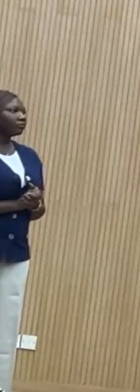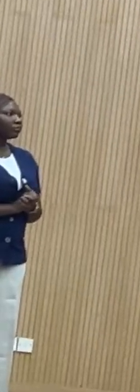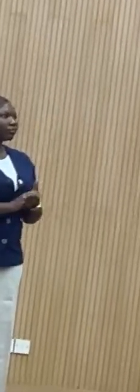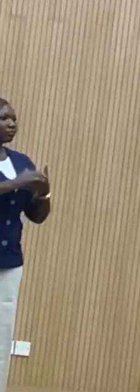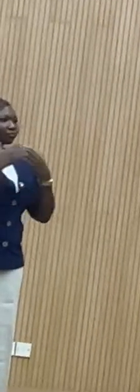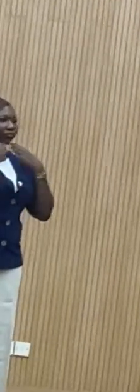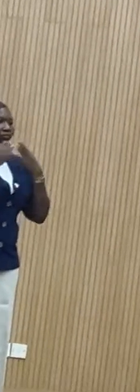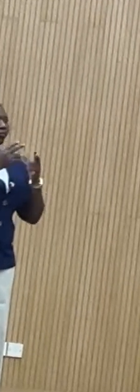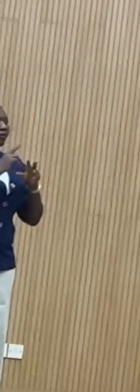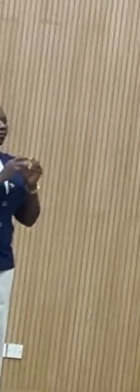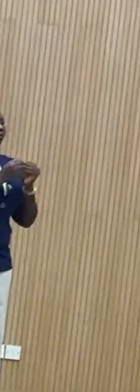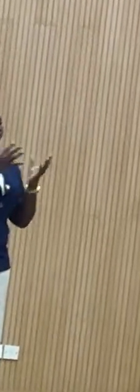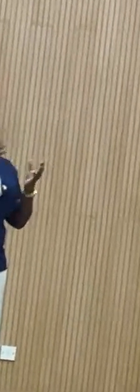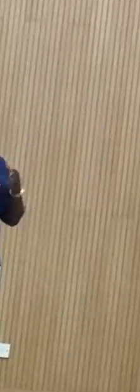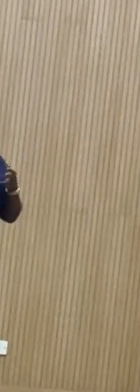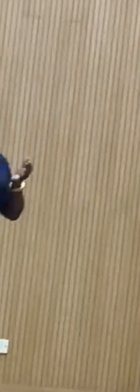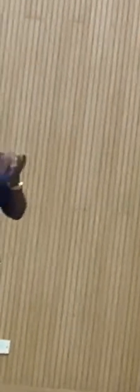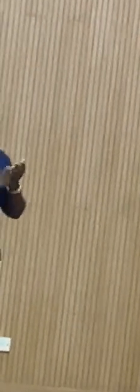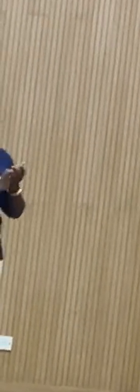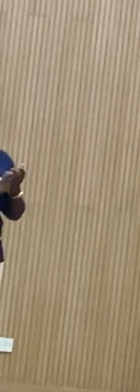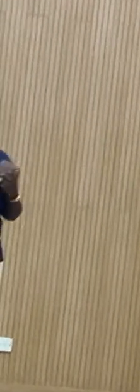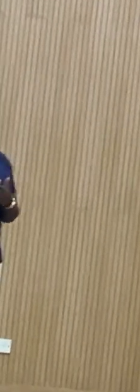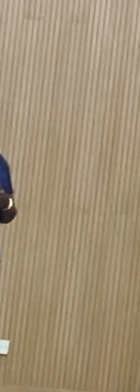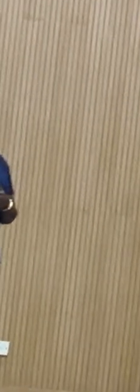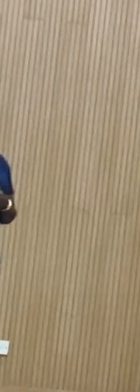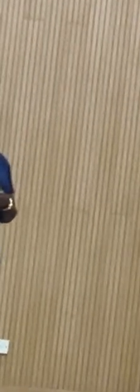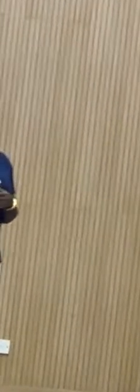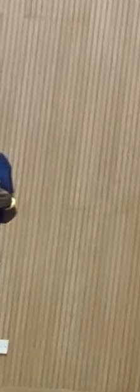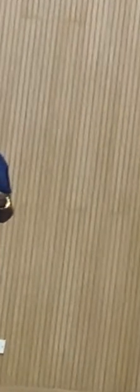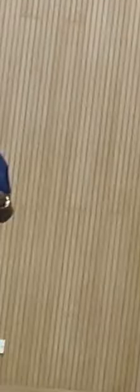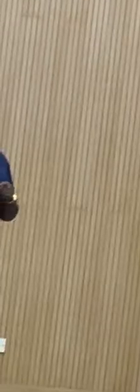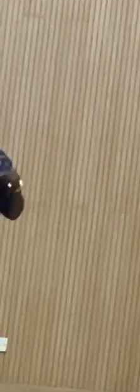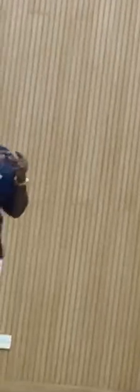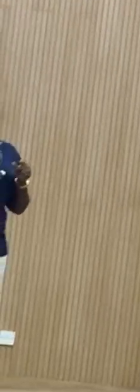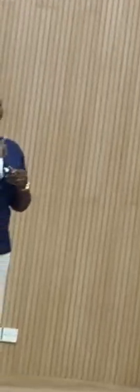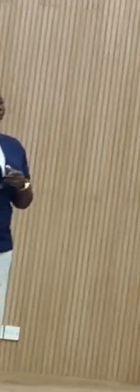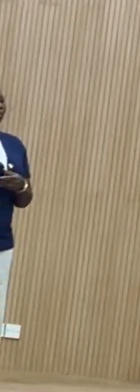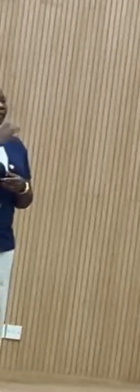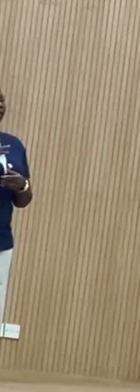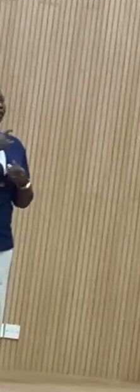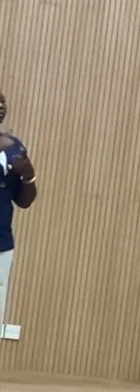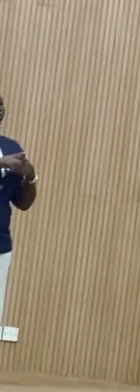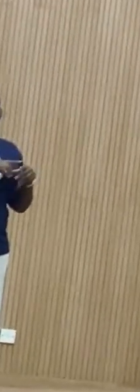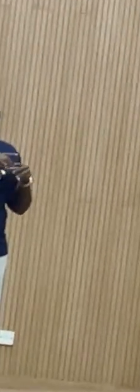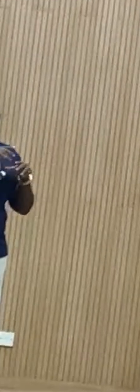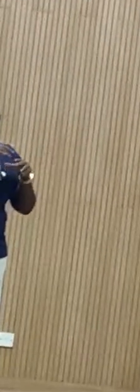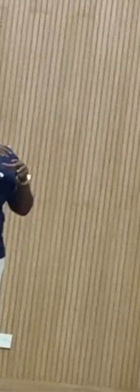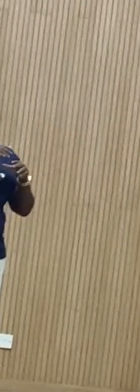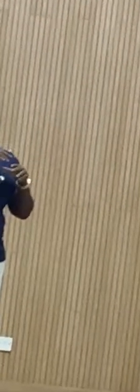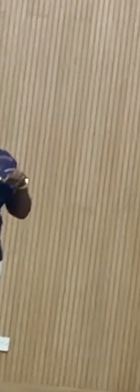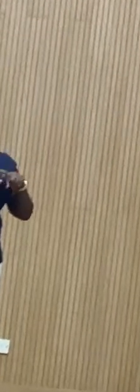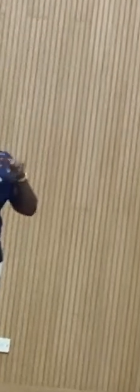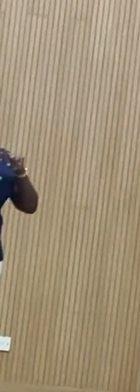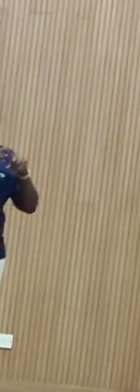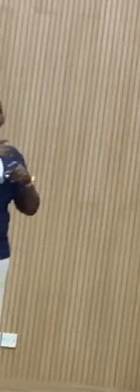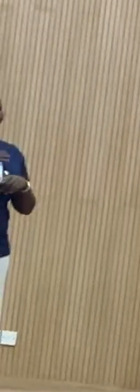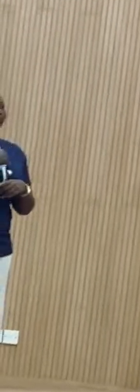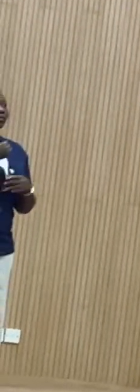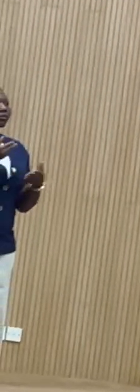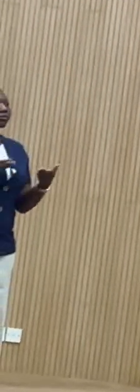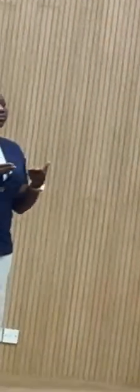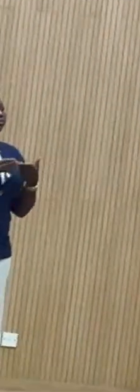Thank you very much for that impressive presentation. But I would like to take a pause and